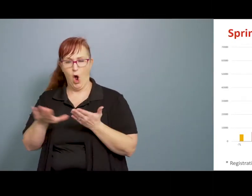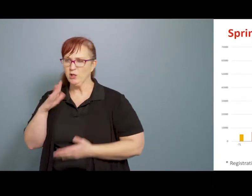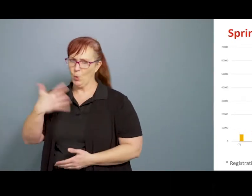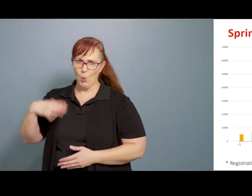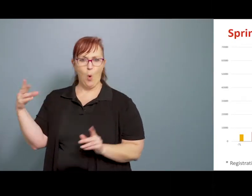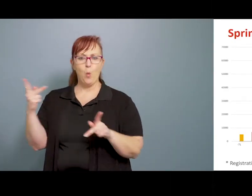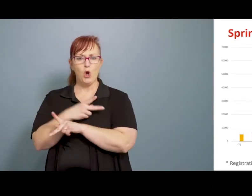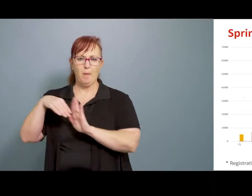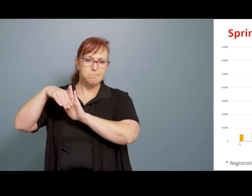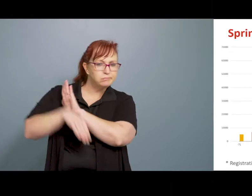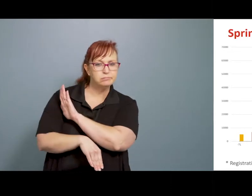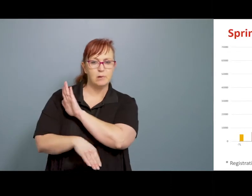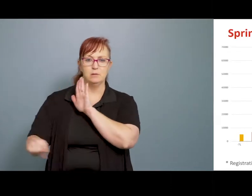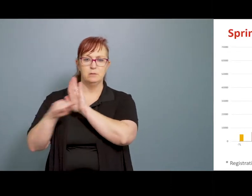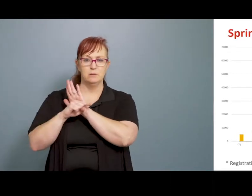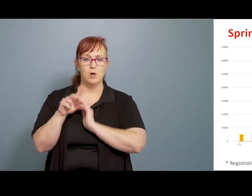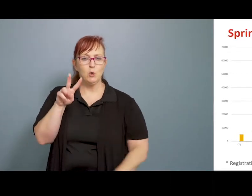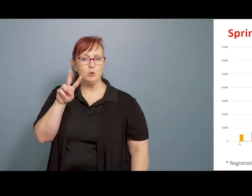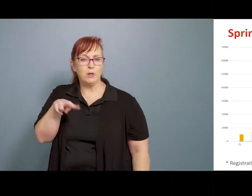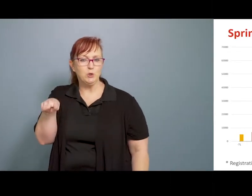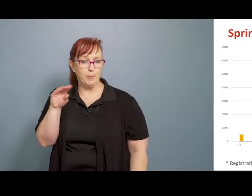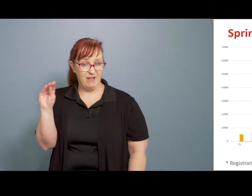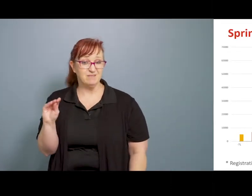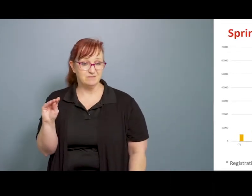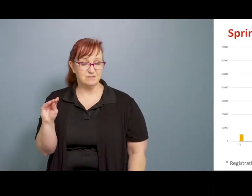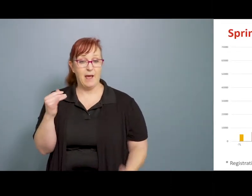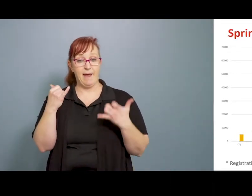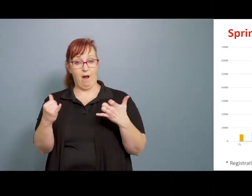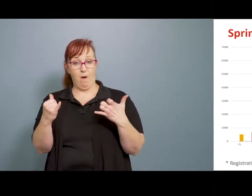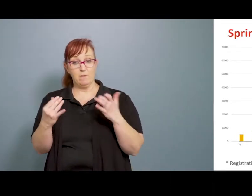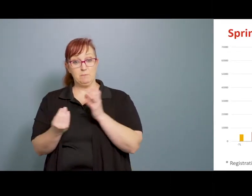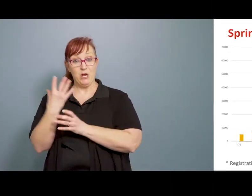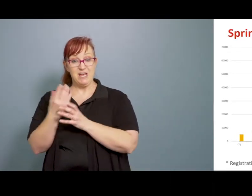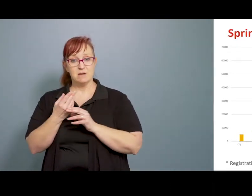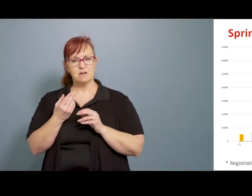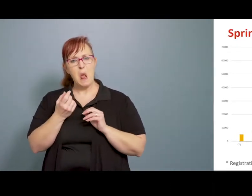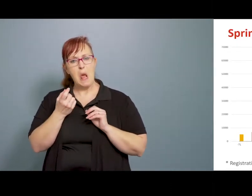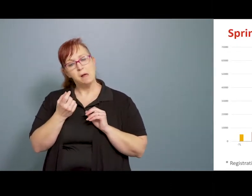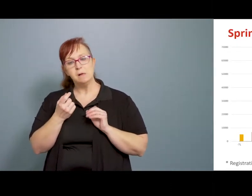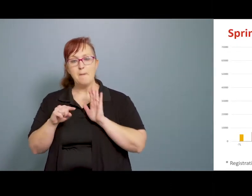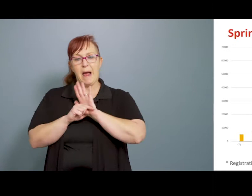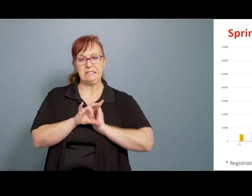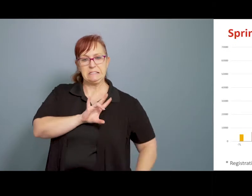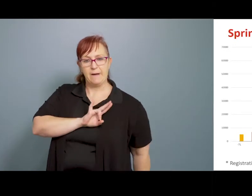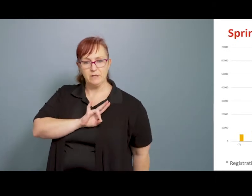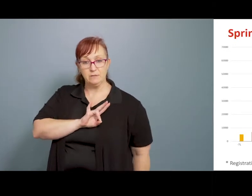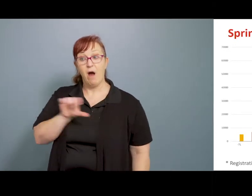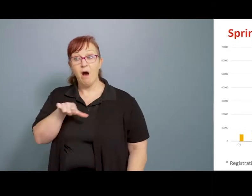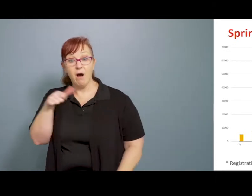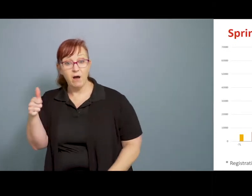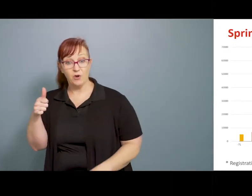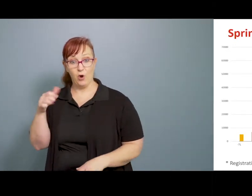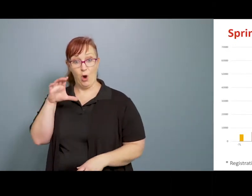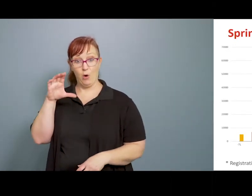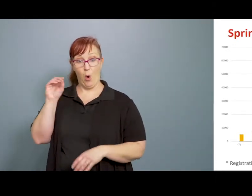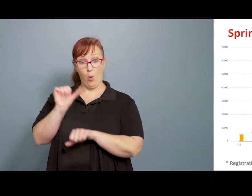that were down as far as 22%. And now in the spring, we're down -7, as I've talked to other of my